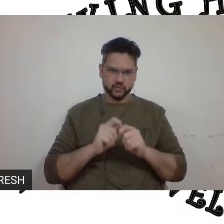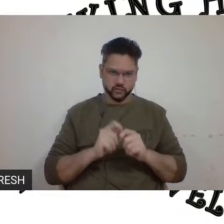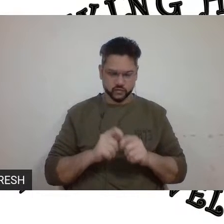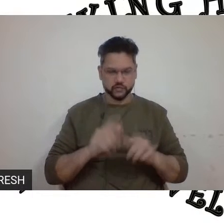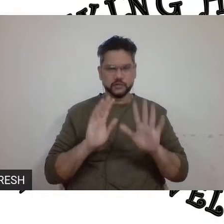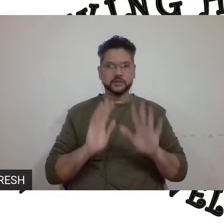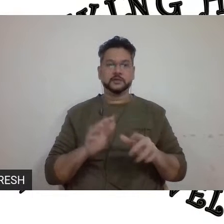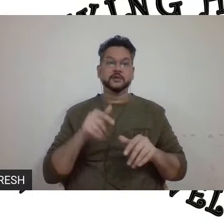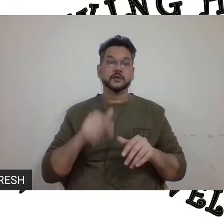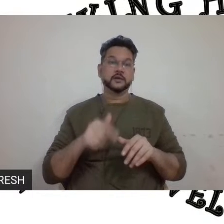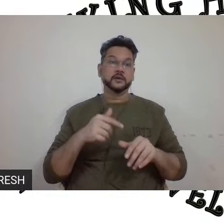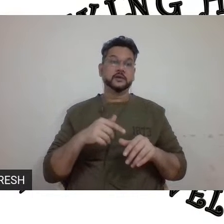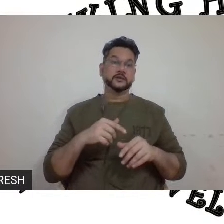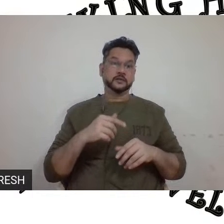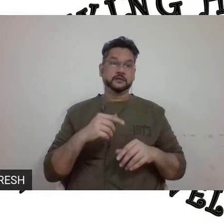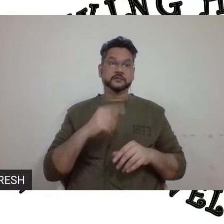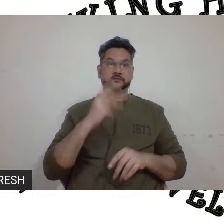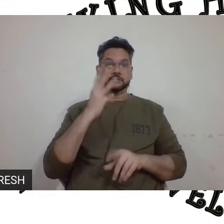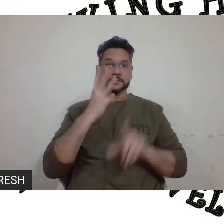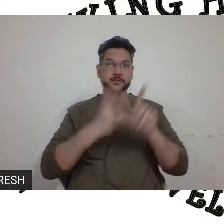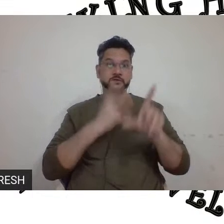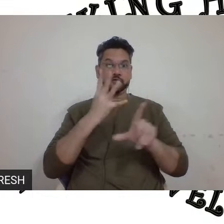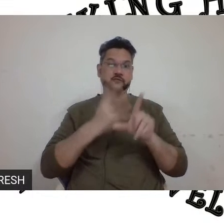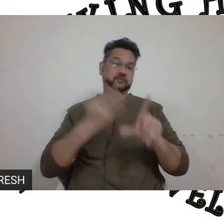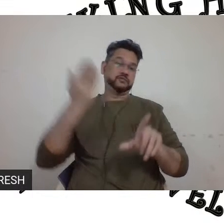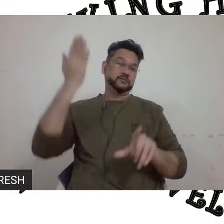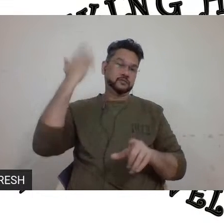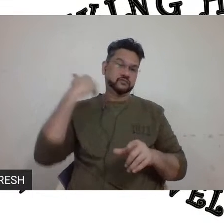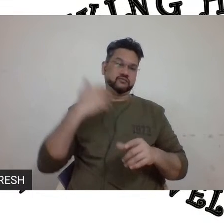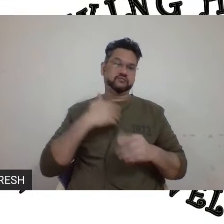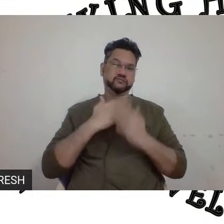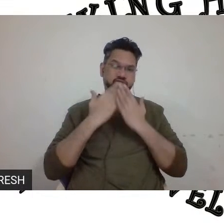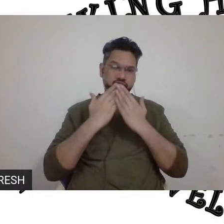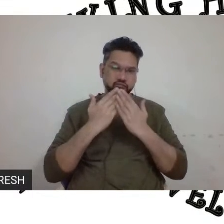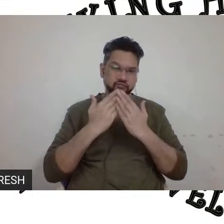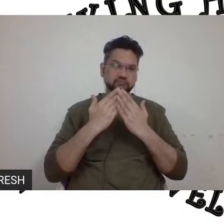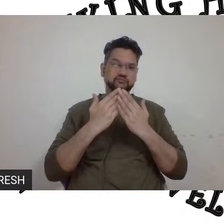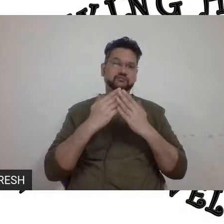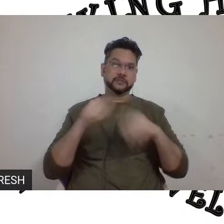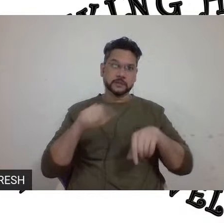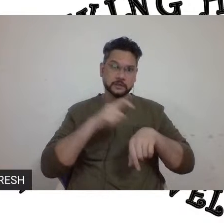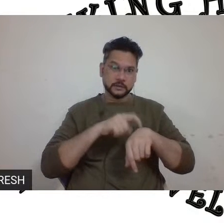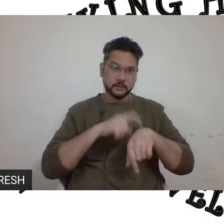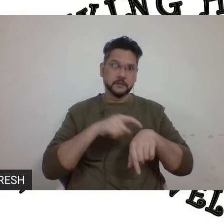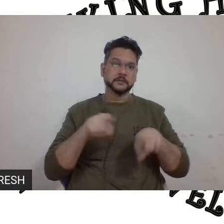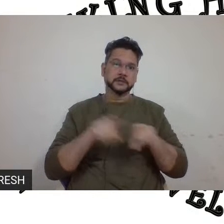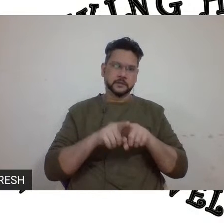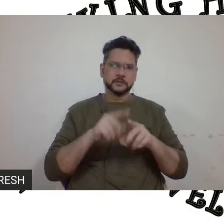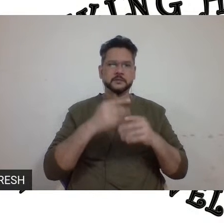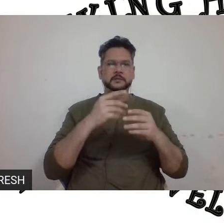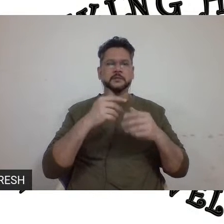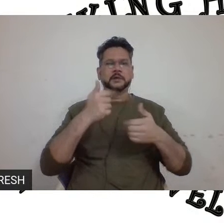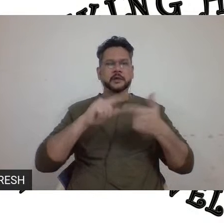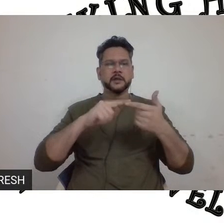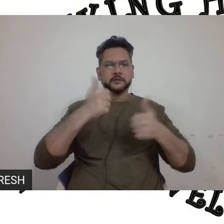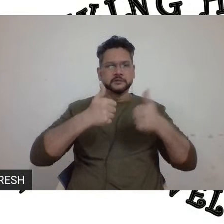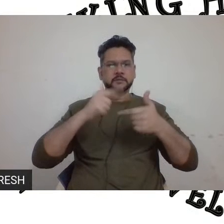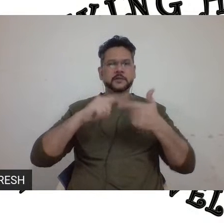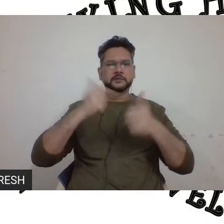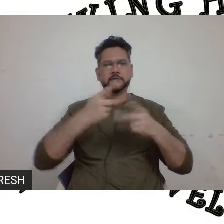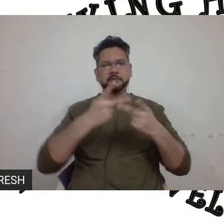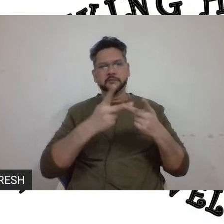while preparing for 3 4 years, I was also preparing for other competitive exams. So I'm a little aware about